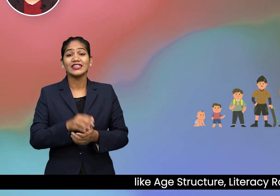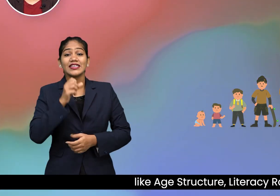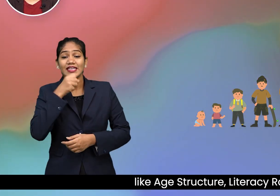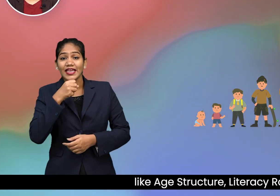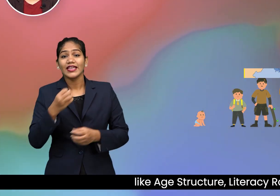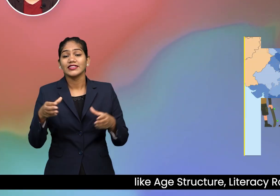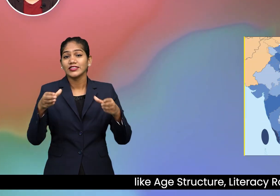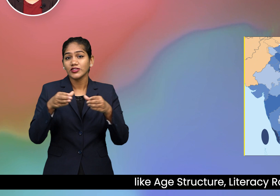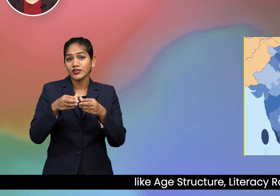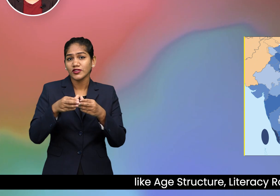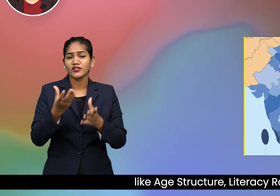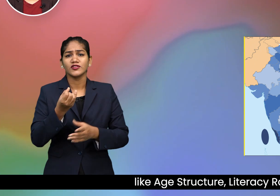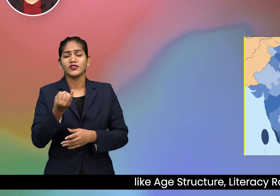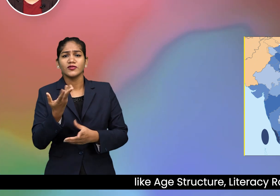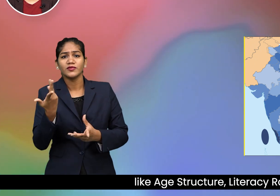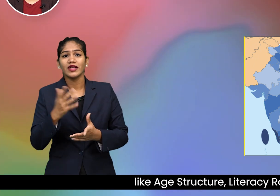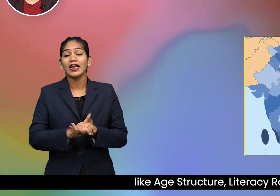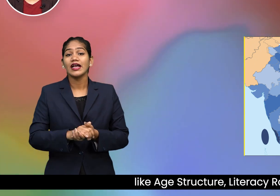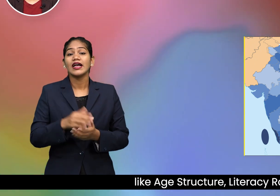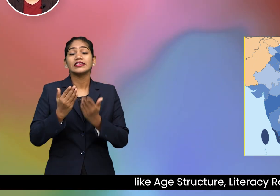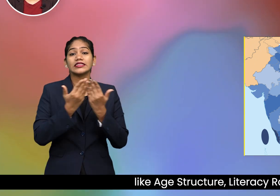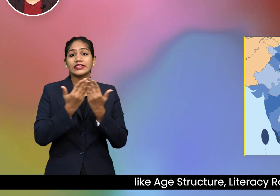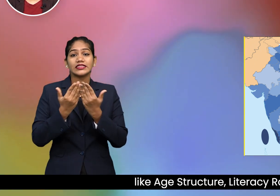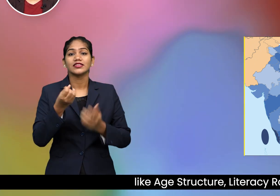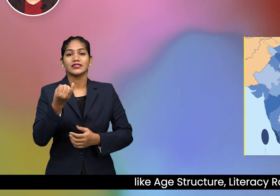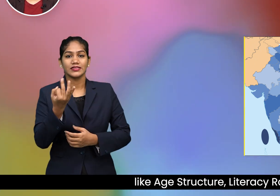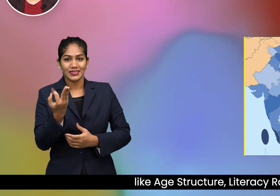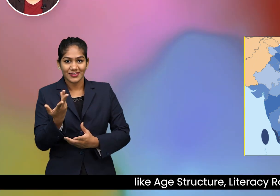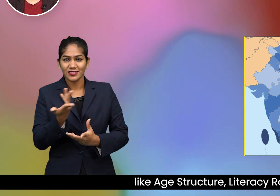structure, literacy rates,